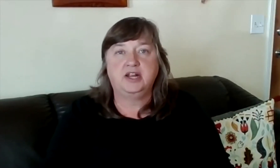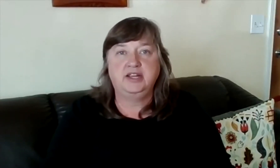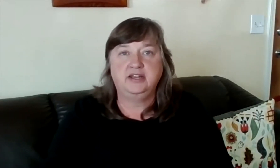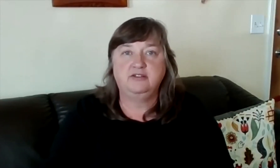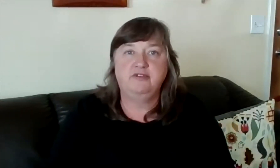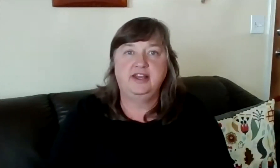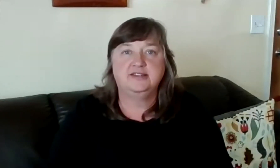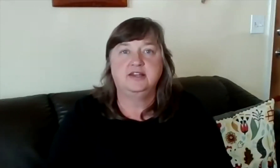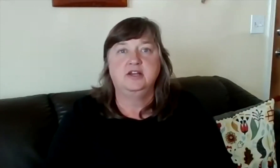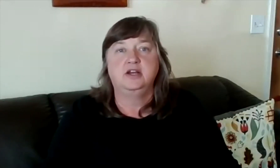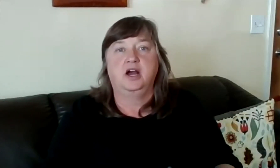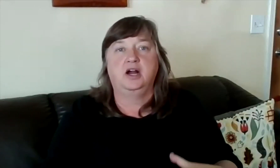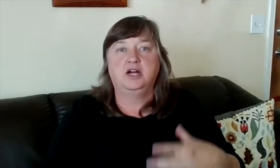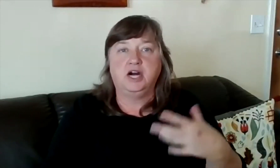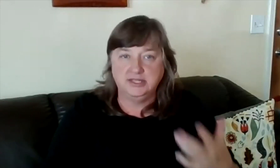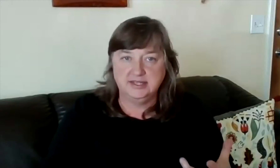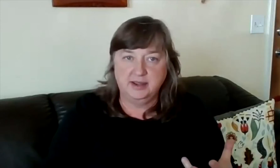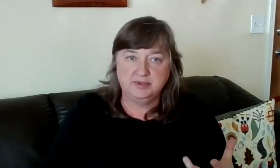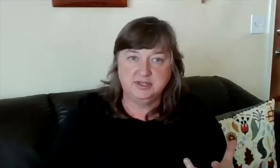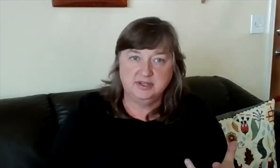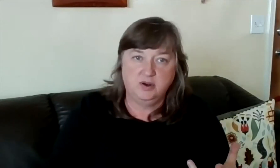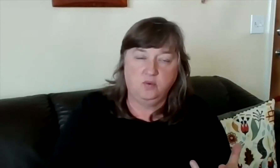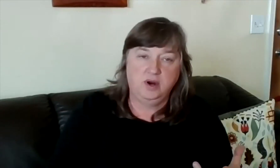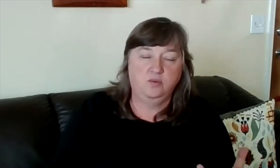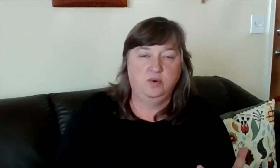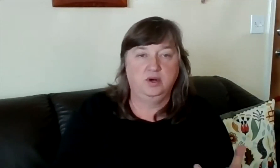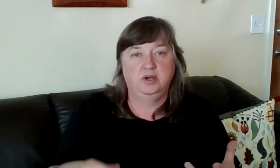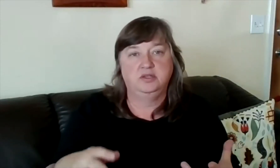Signing conveys a concept where words